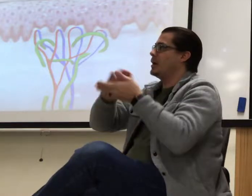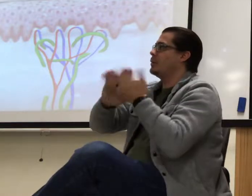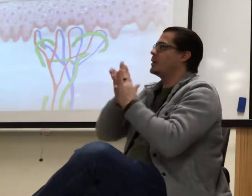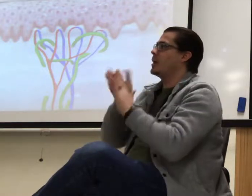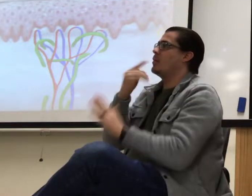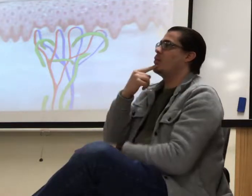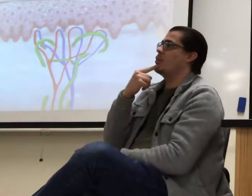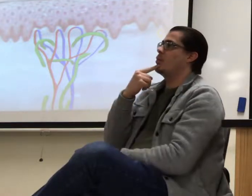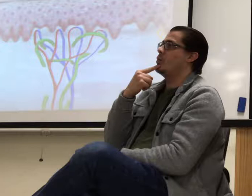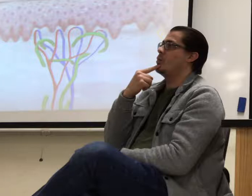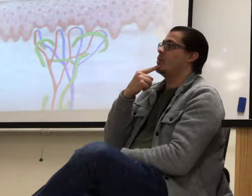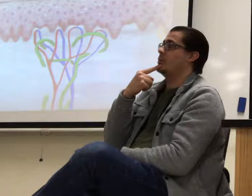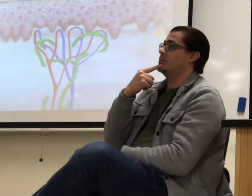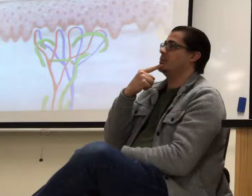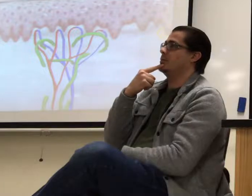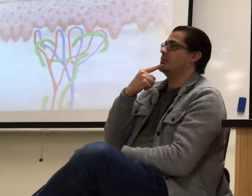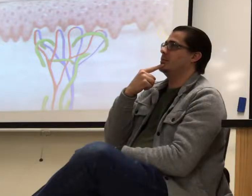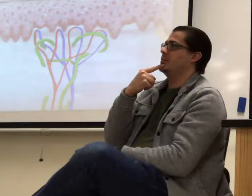blue.